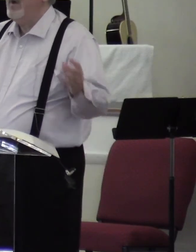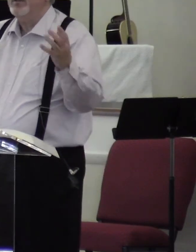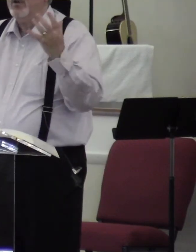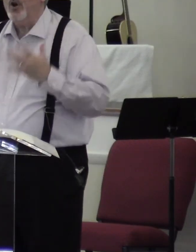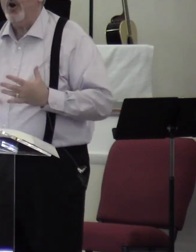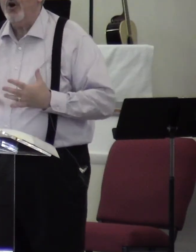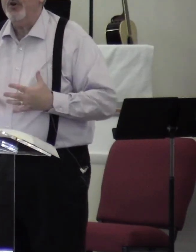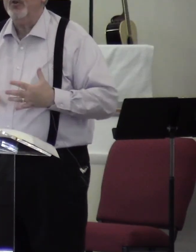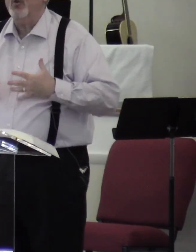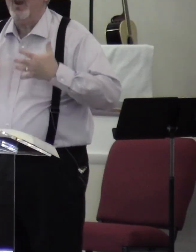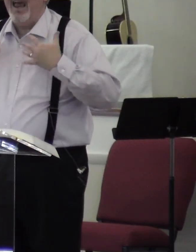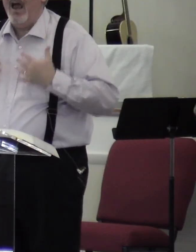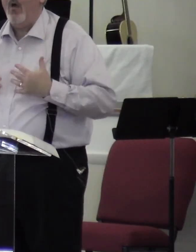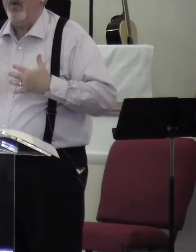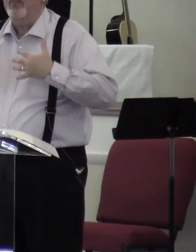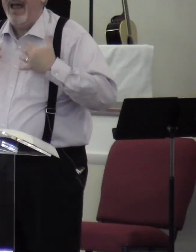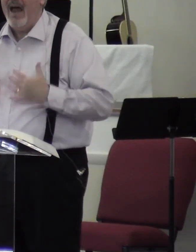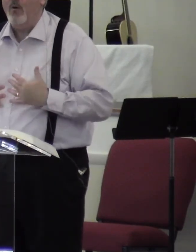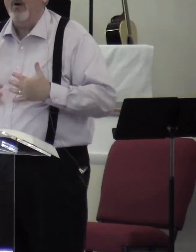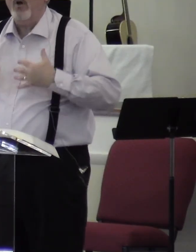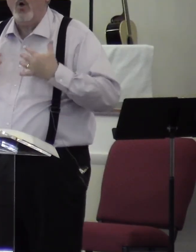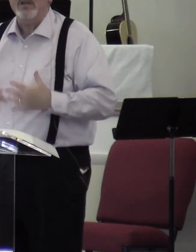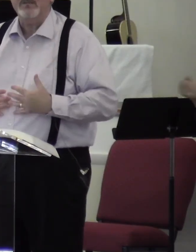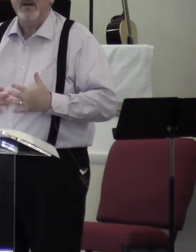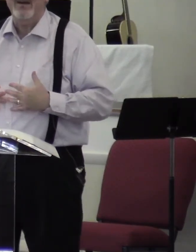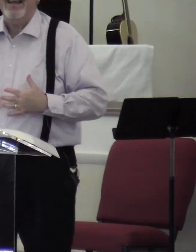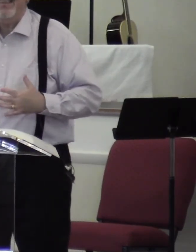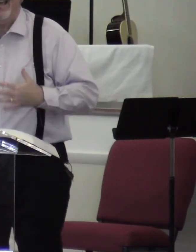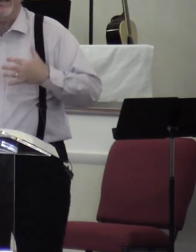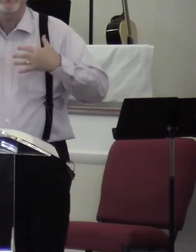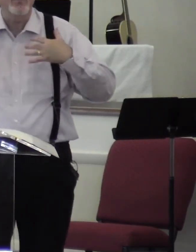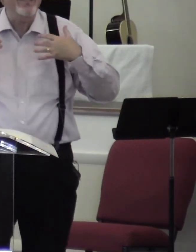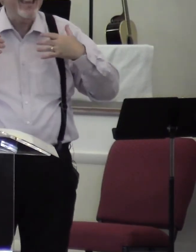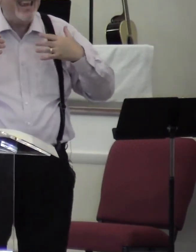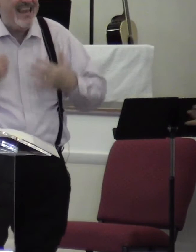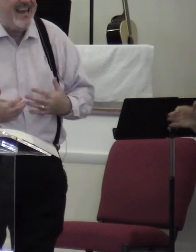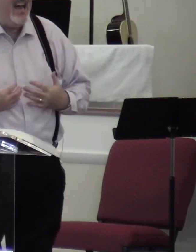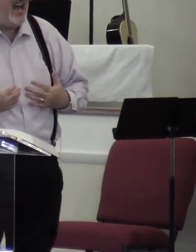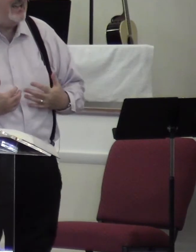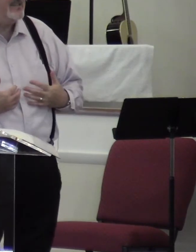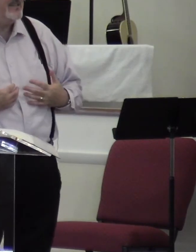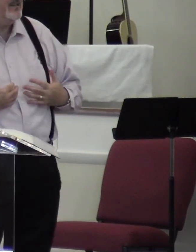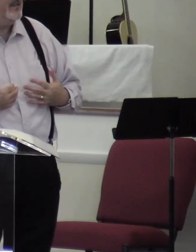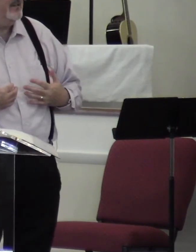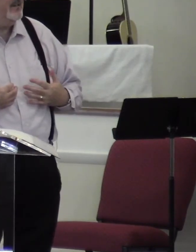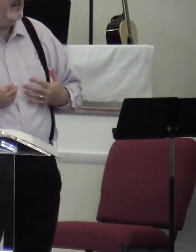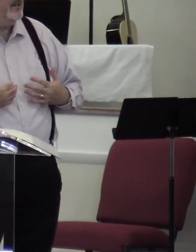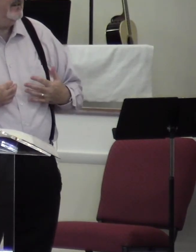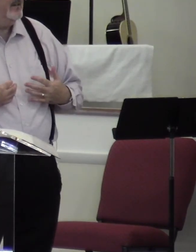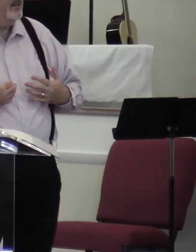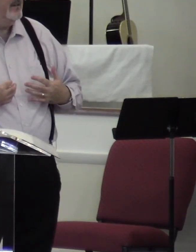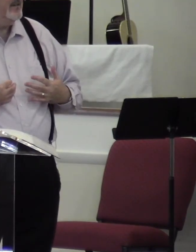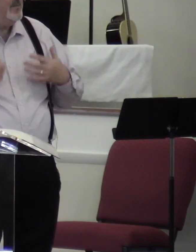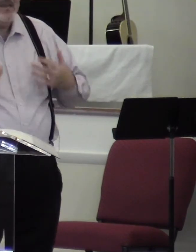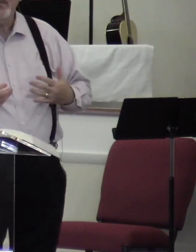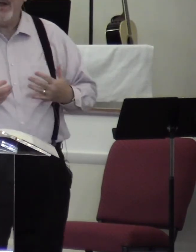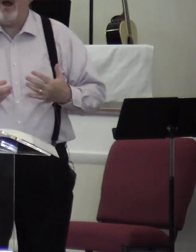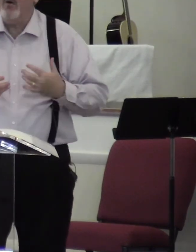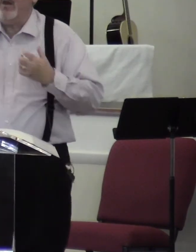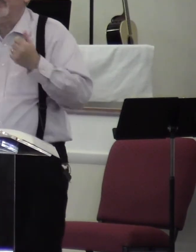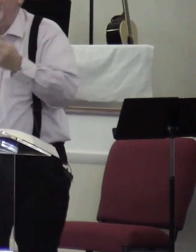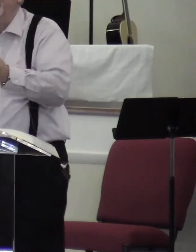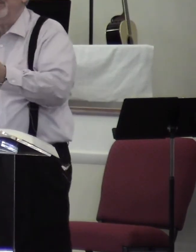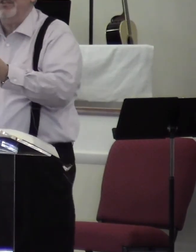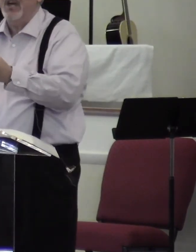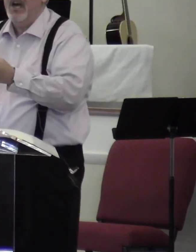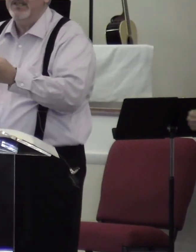We must learn to allow the power of the Holy Spirit that is within us to be the power